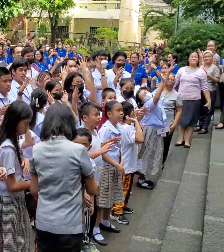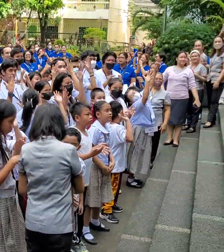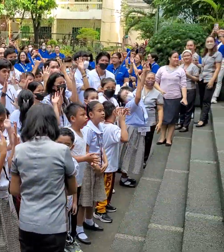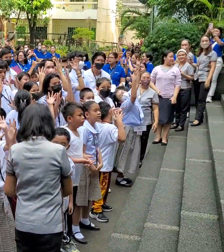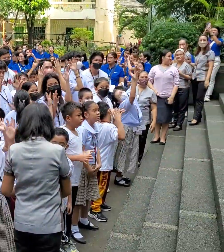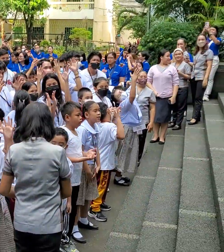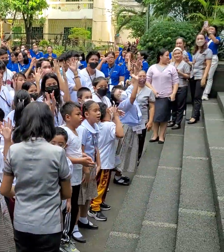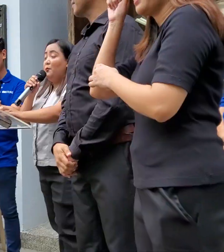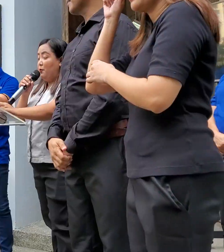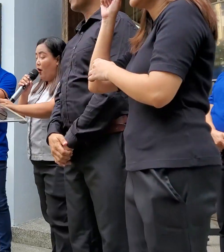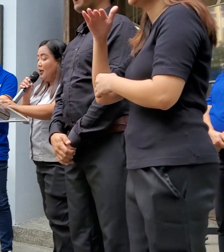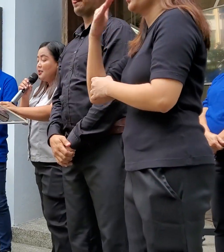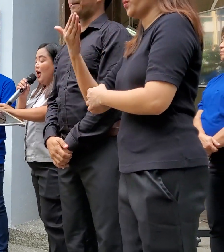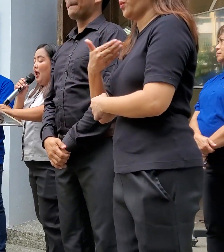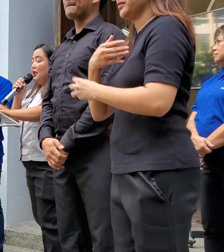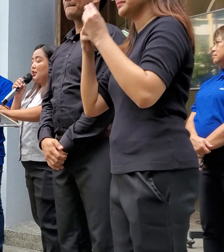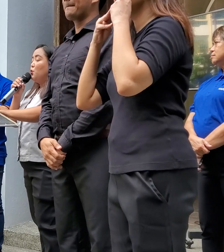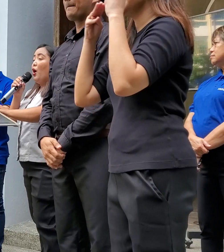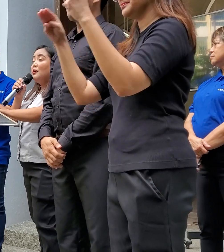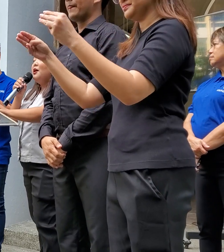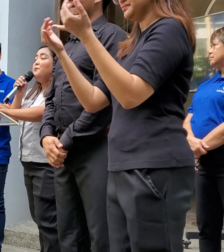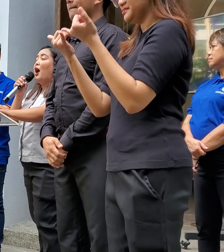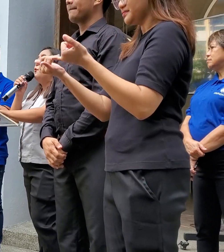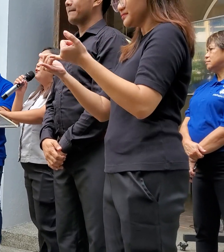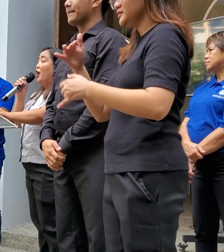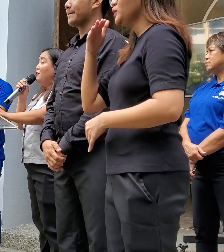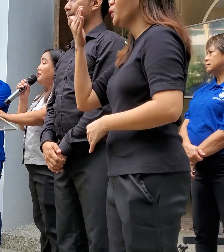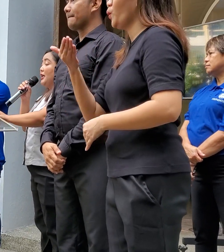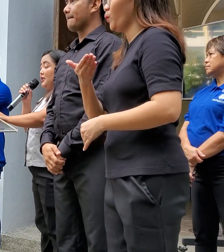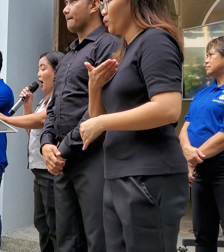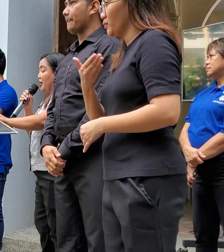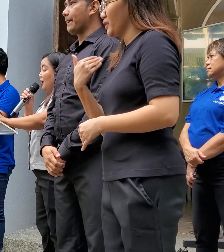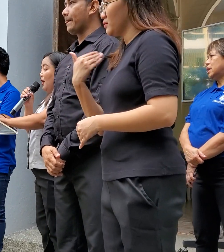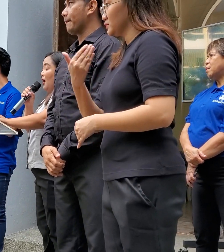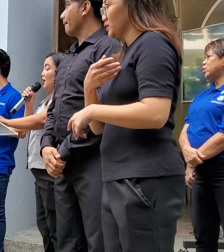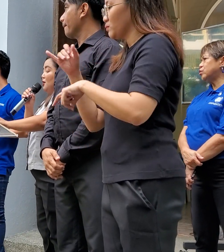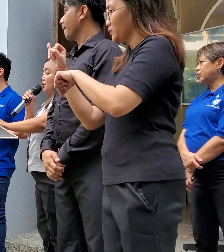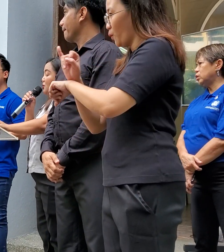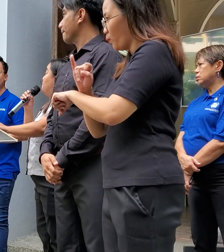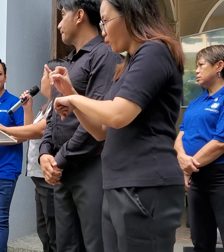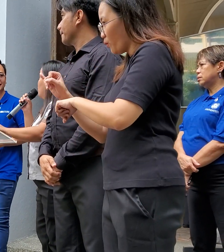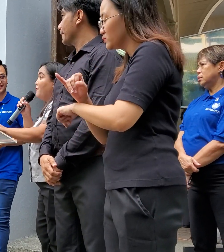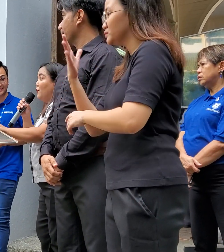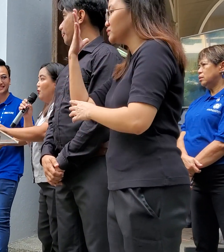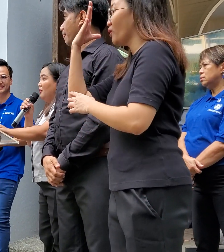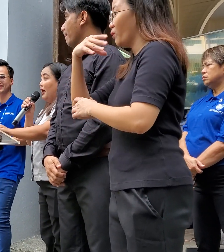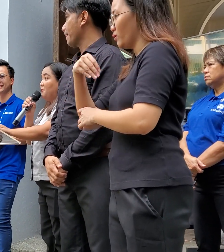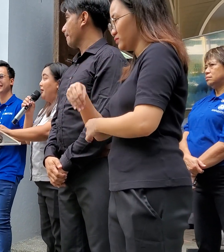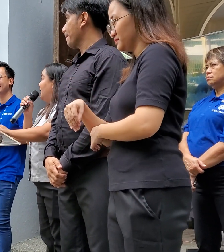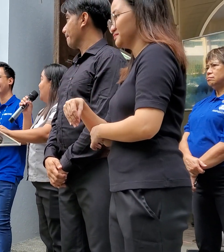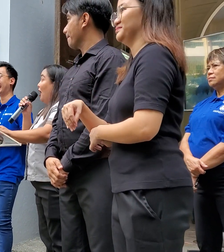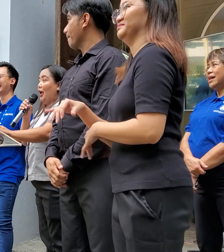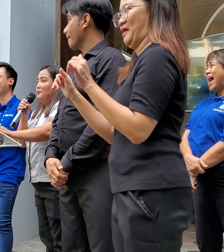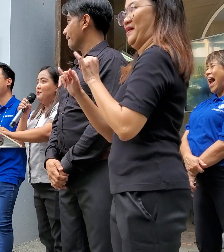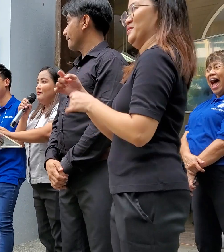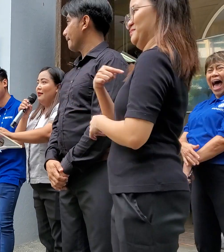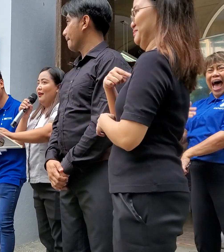Yes, nakita mo, sir, yung mga remarks. Let us welcome our very dynamic and beautiful, like me,